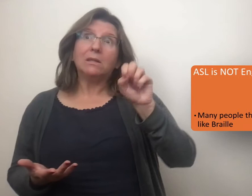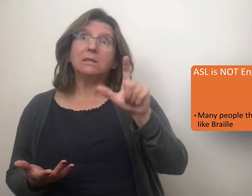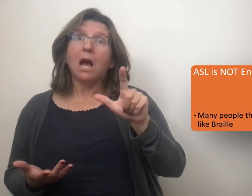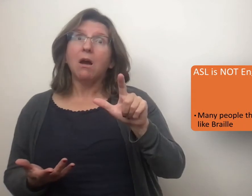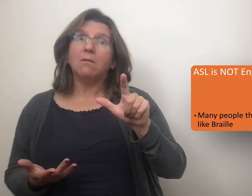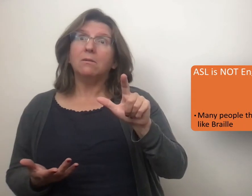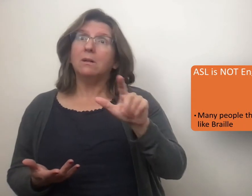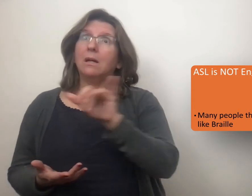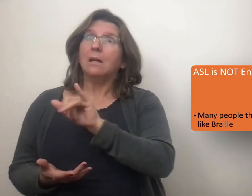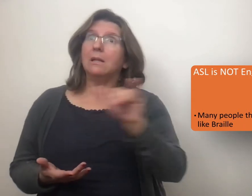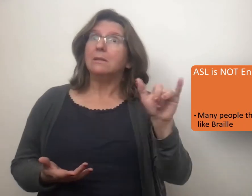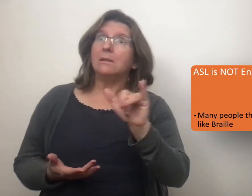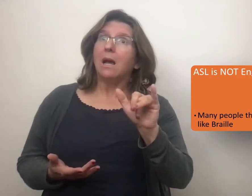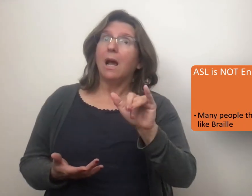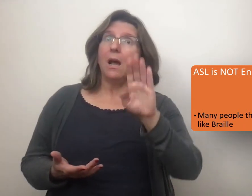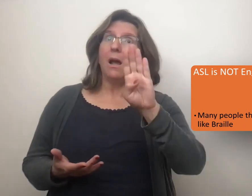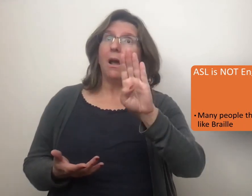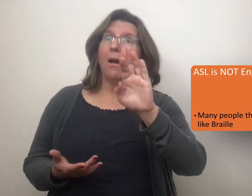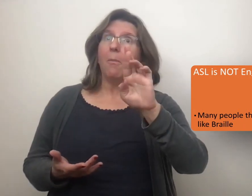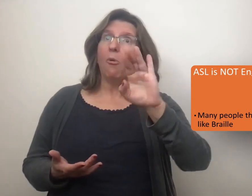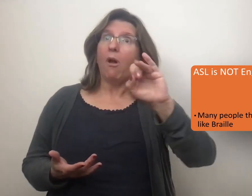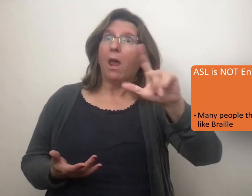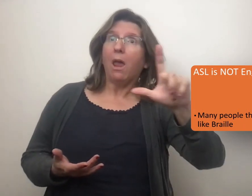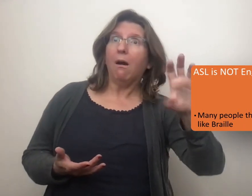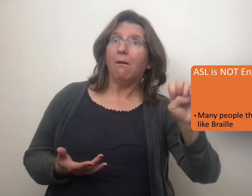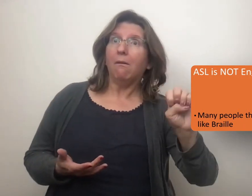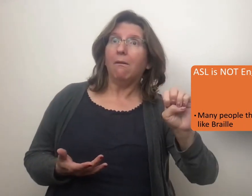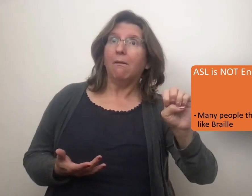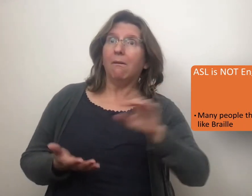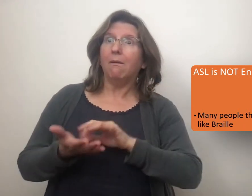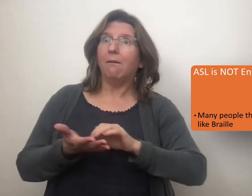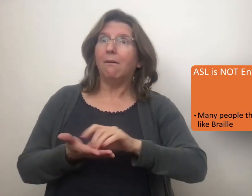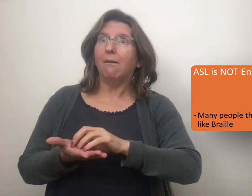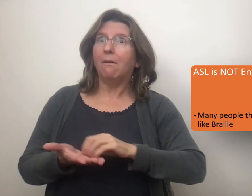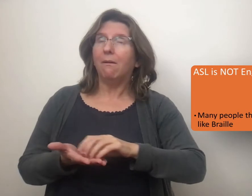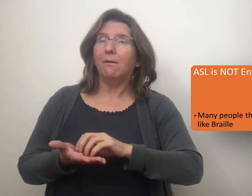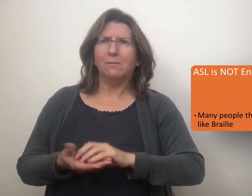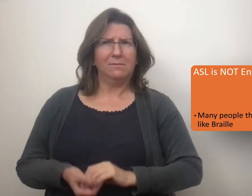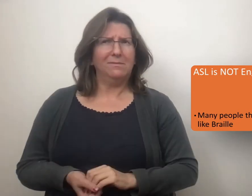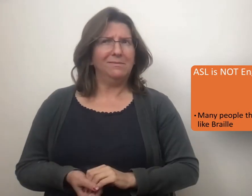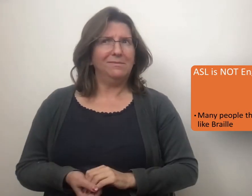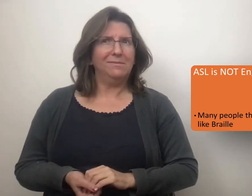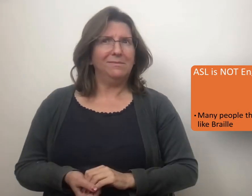Perhaps you'd be surprised to learn that many people think ASL is like Braille. Unfortunate, but true.